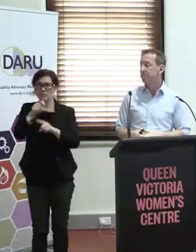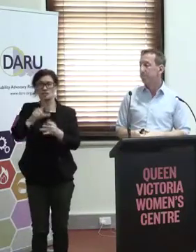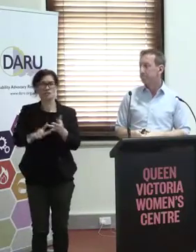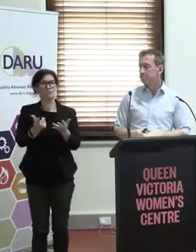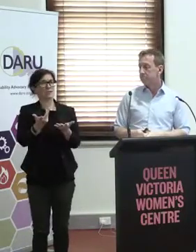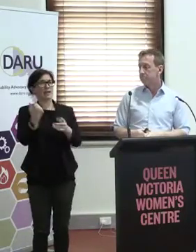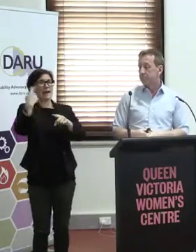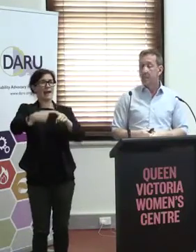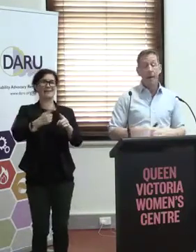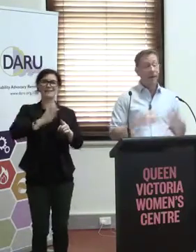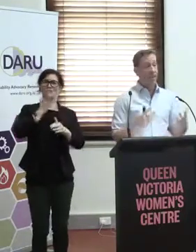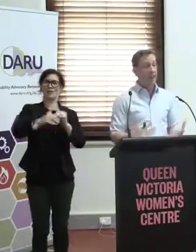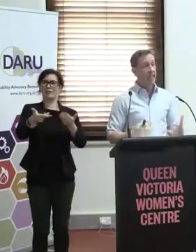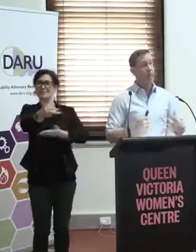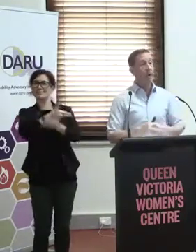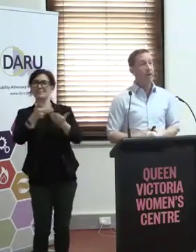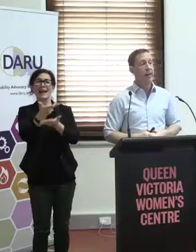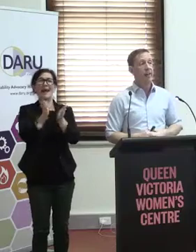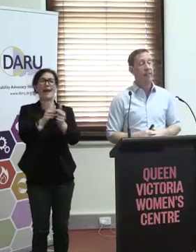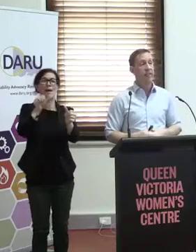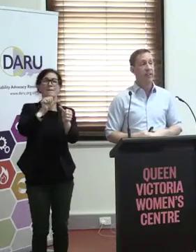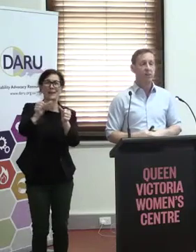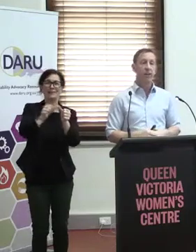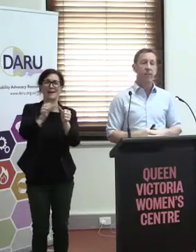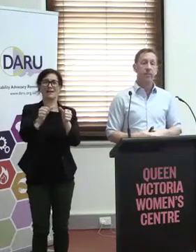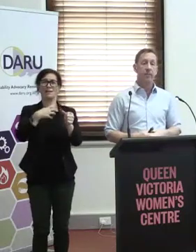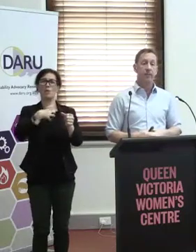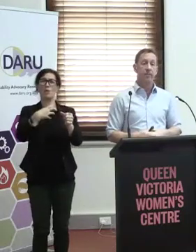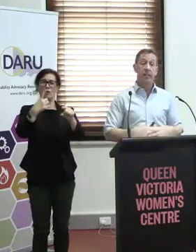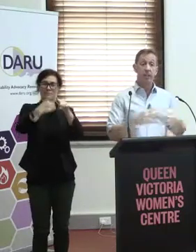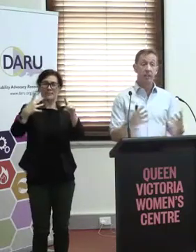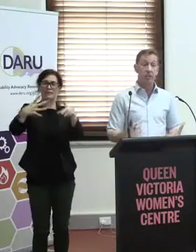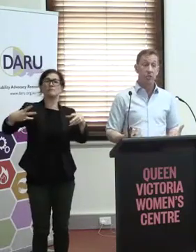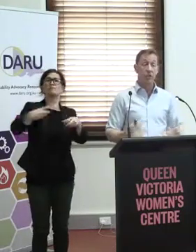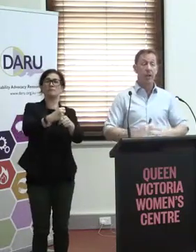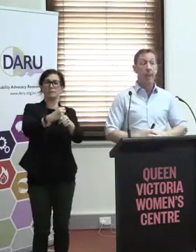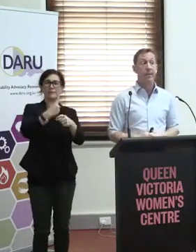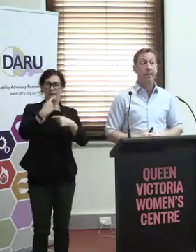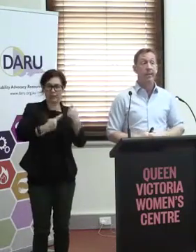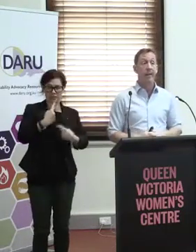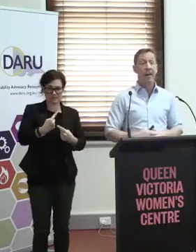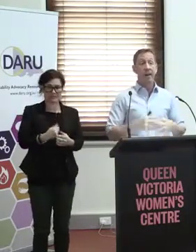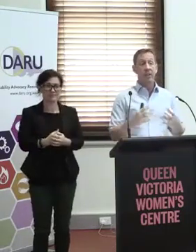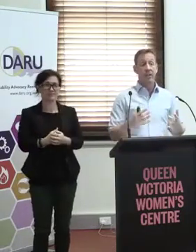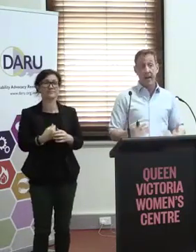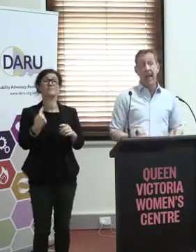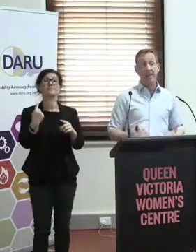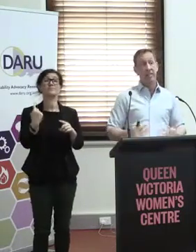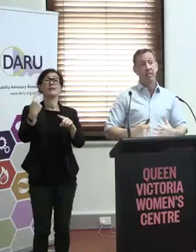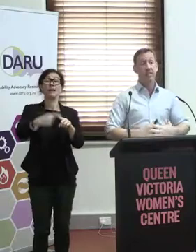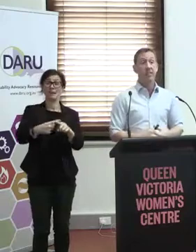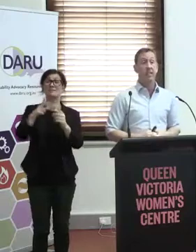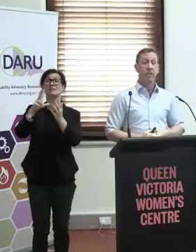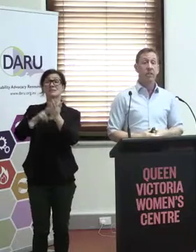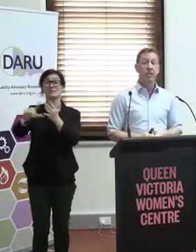well. And finally, we are aware that the Victorian Government has made a commitment to looking at measuring